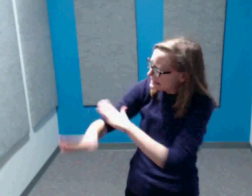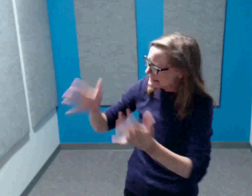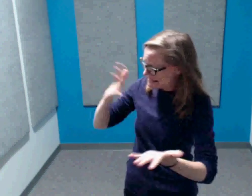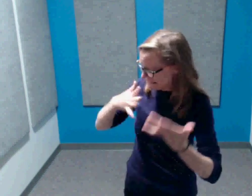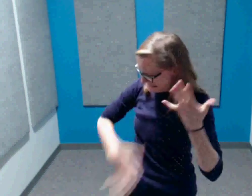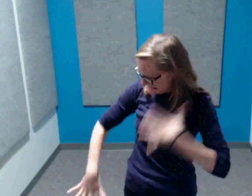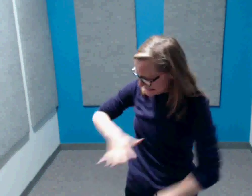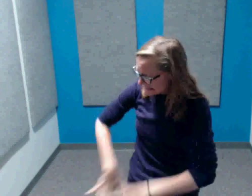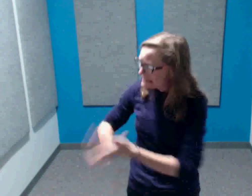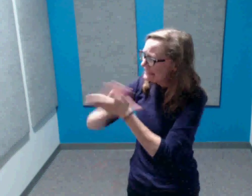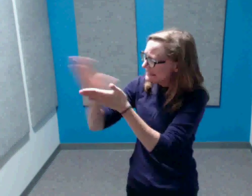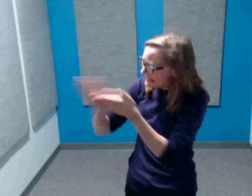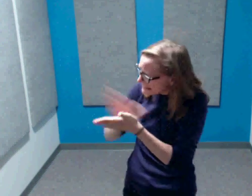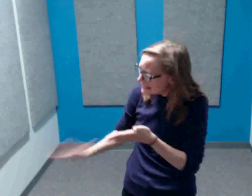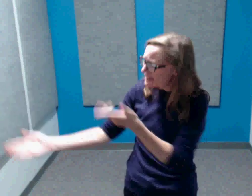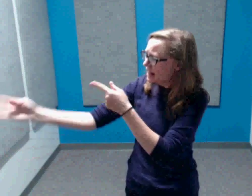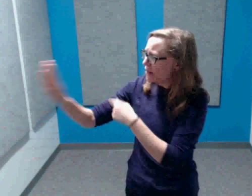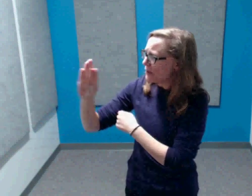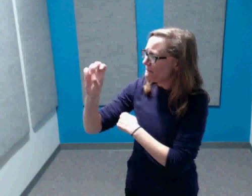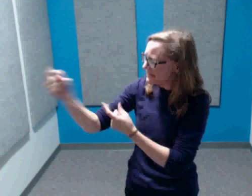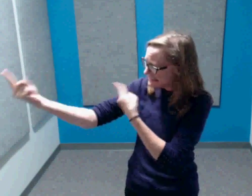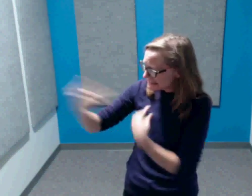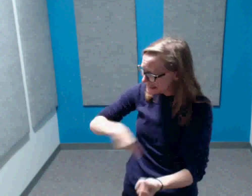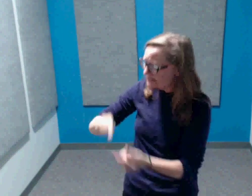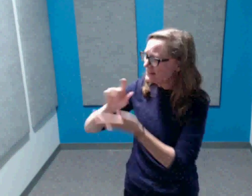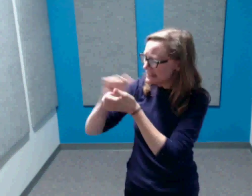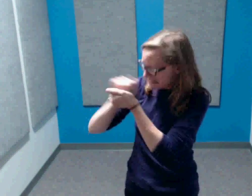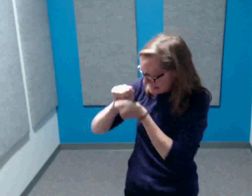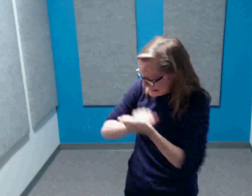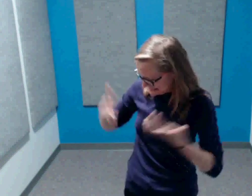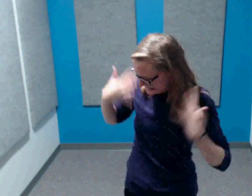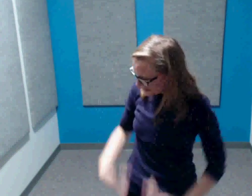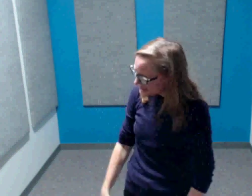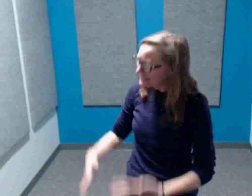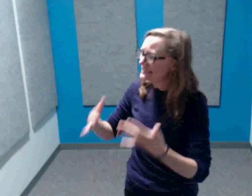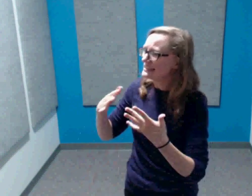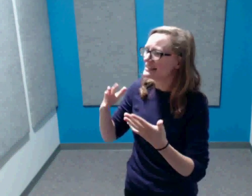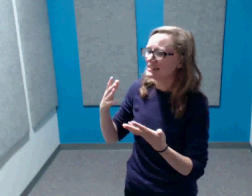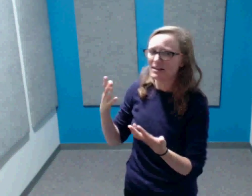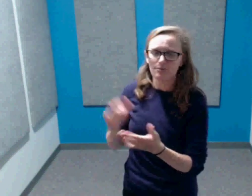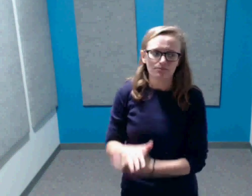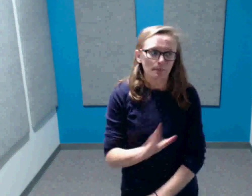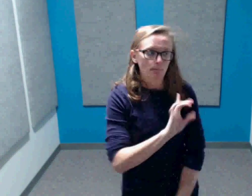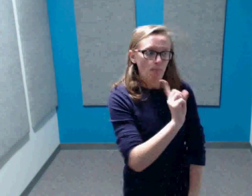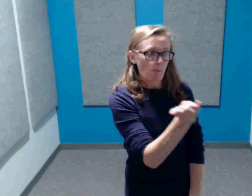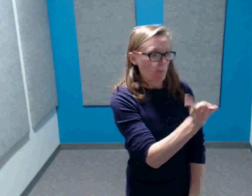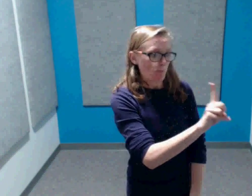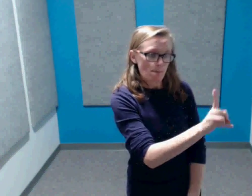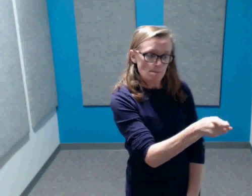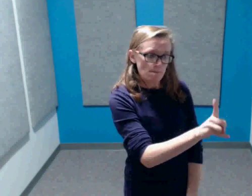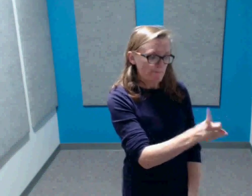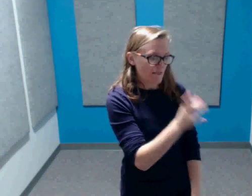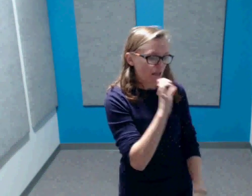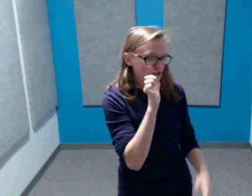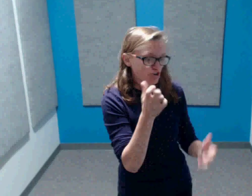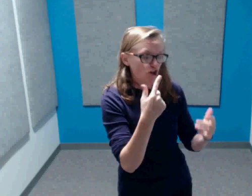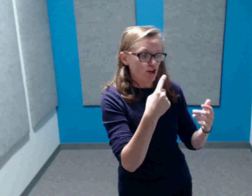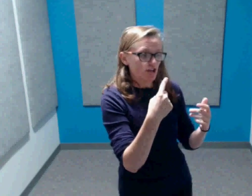up. The bus will be here in a little bit. I need to get in there and get washed off and everything because this is killing me. She said, you're not coming in here until you do everything I tell you to